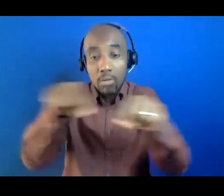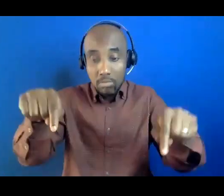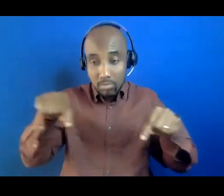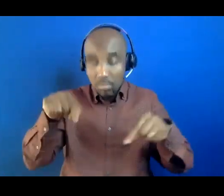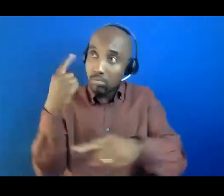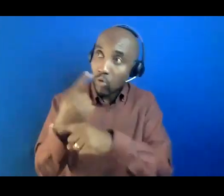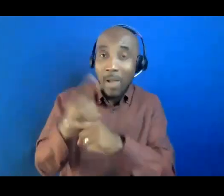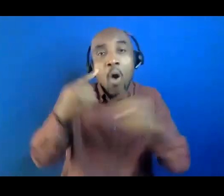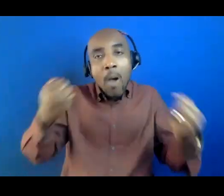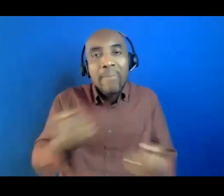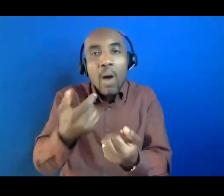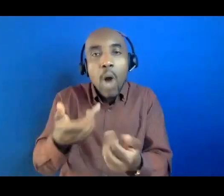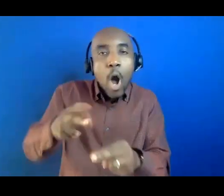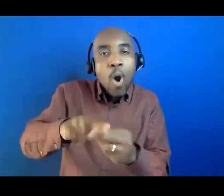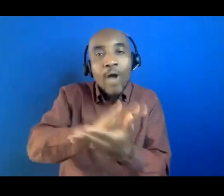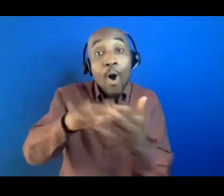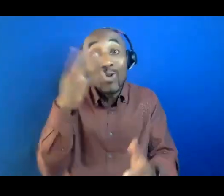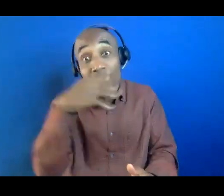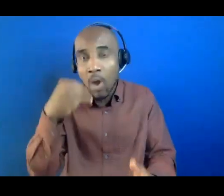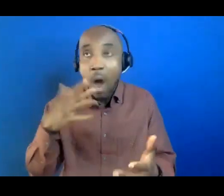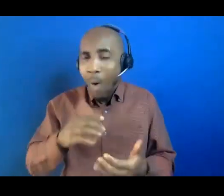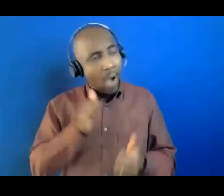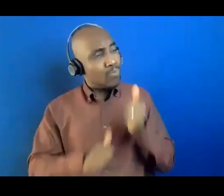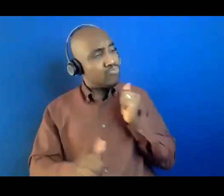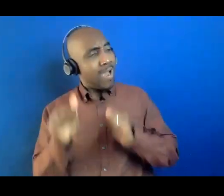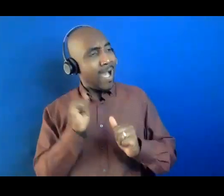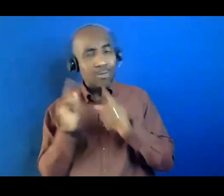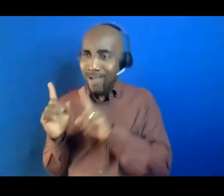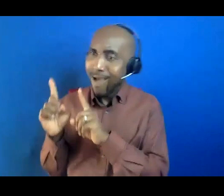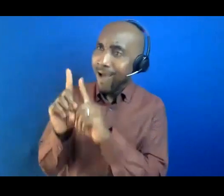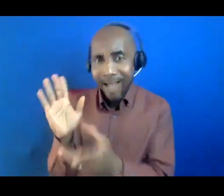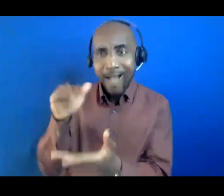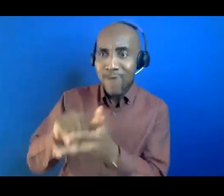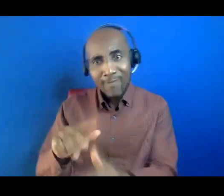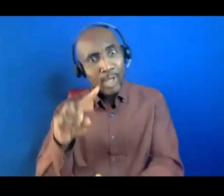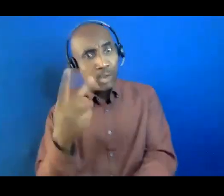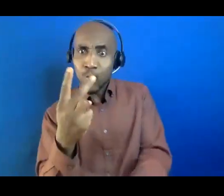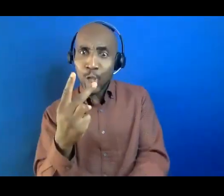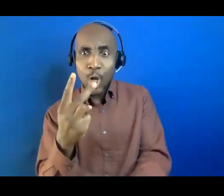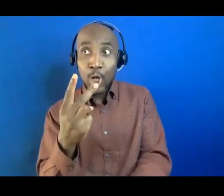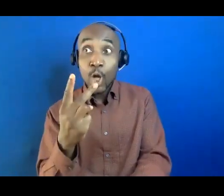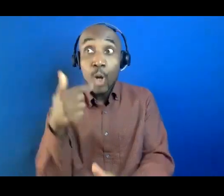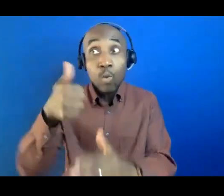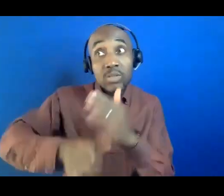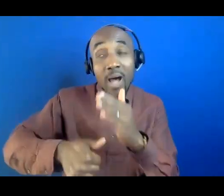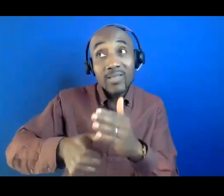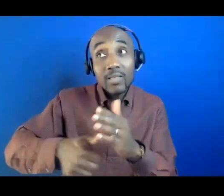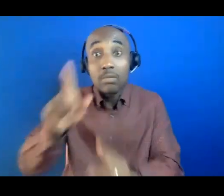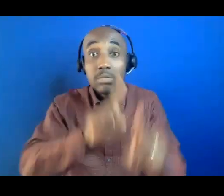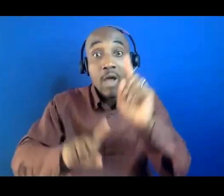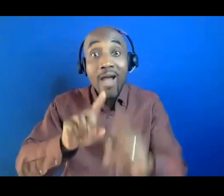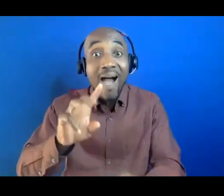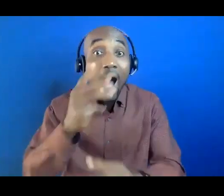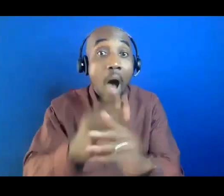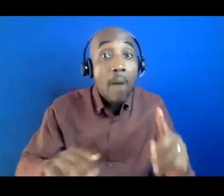because I'd gotten Alex to the Big Top at 2 o'clock and the seminar was starting at 2:30. And I said, hey, Alex, we've got time for a coffee. Do you want me to make you a